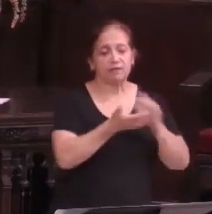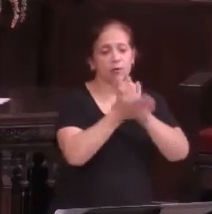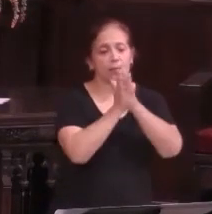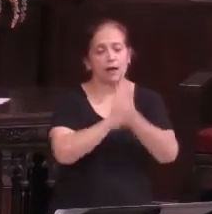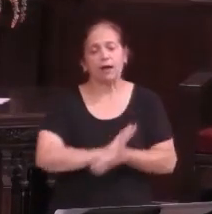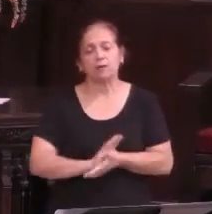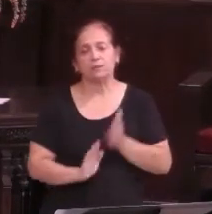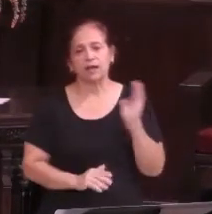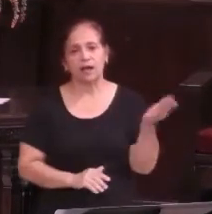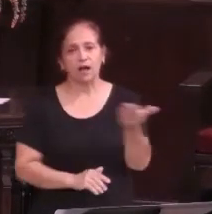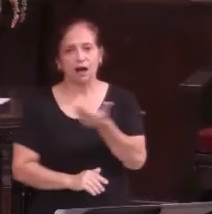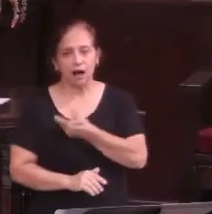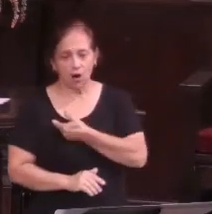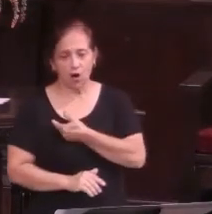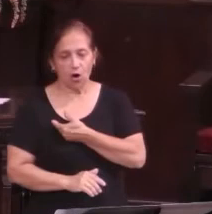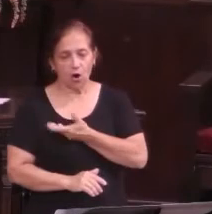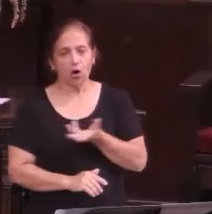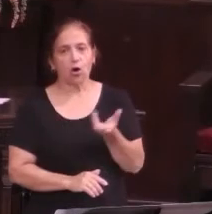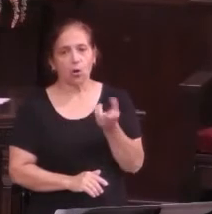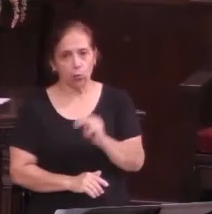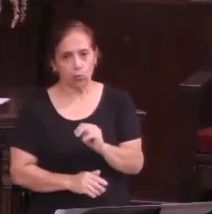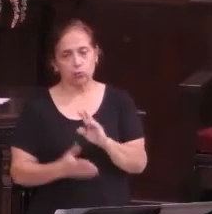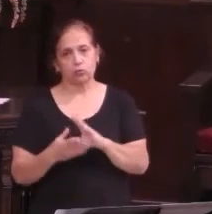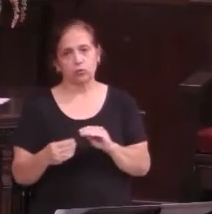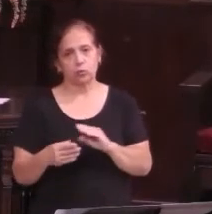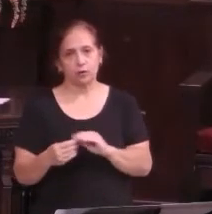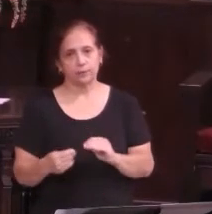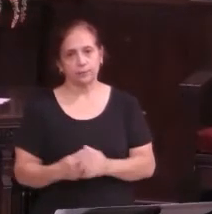becomes our own.